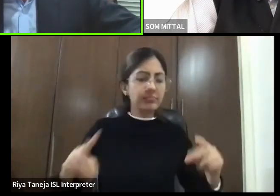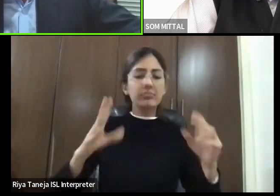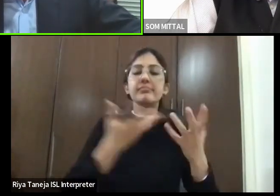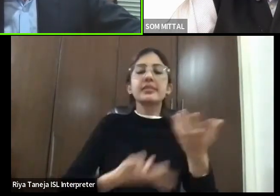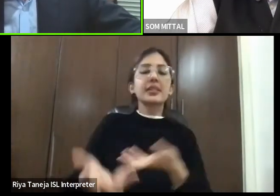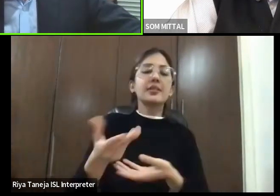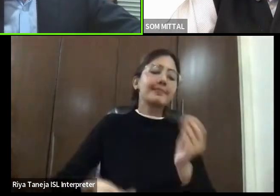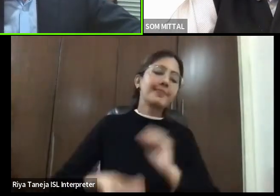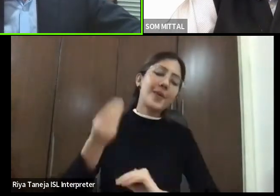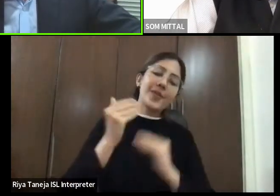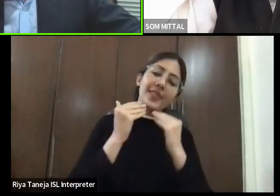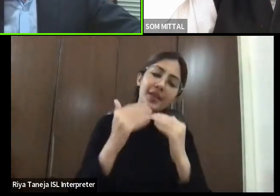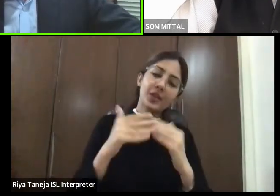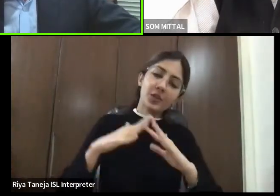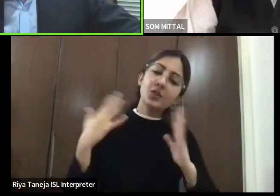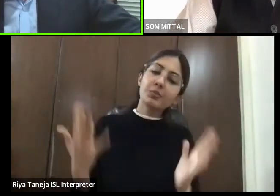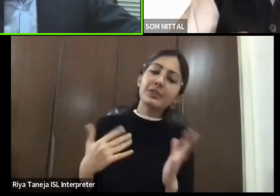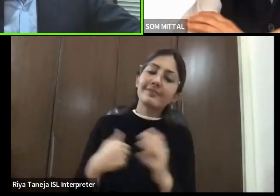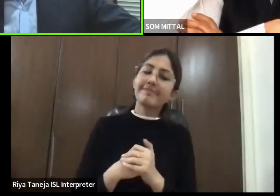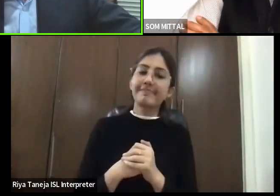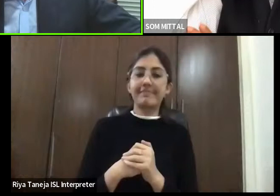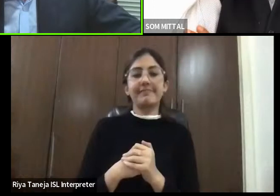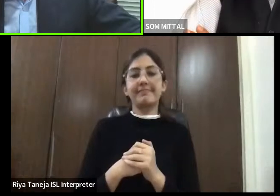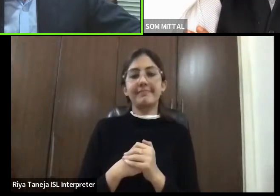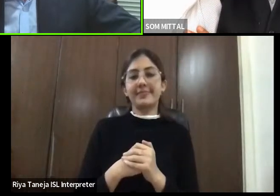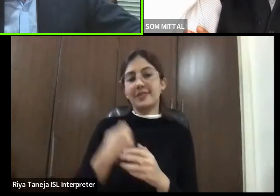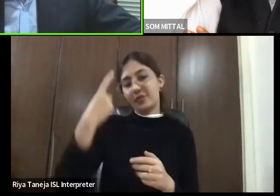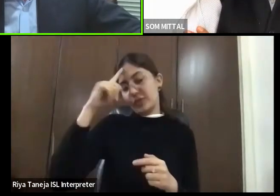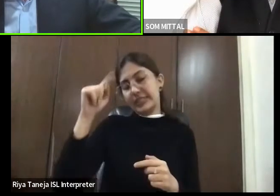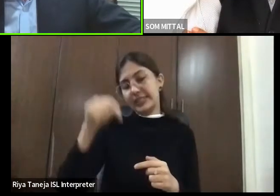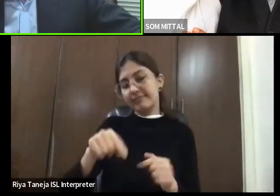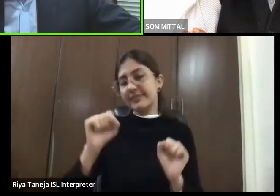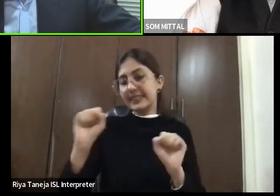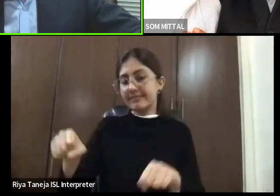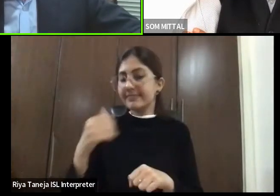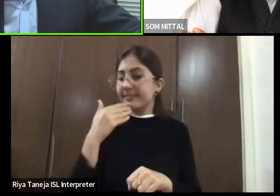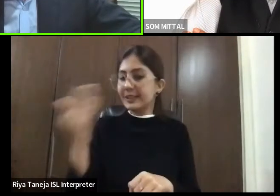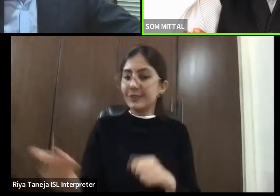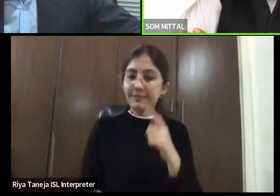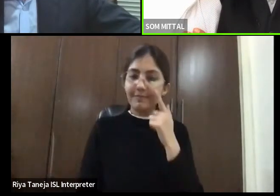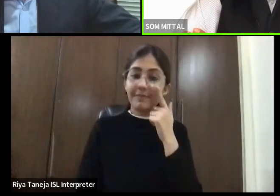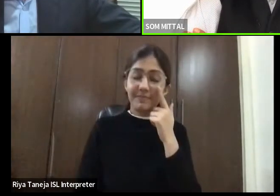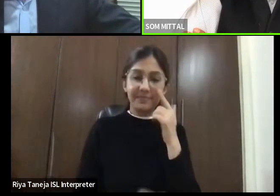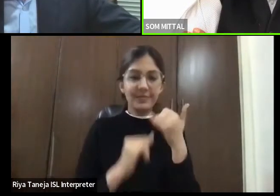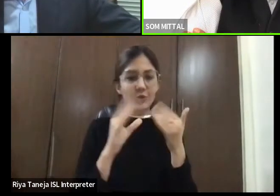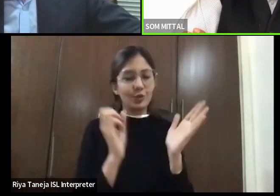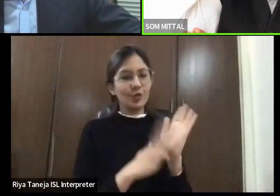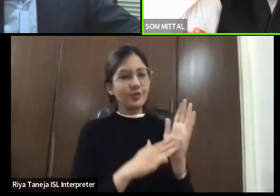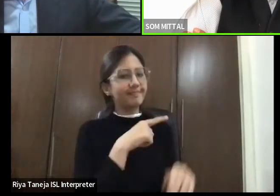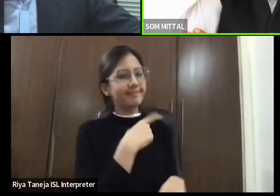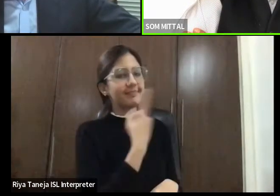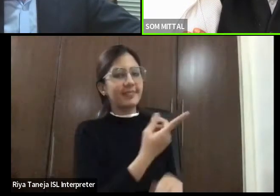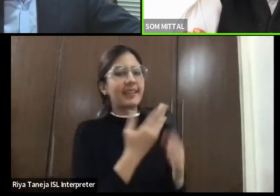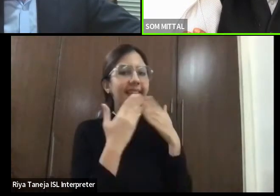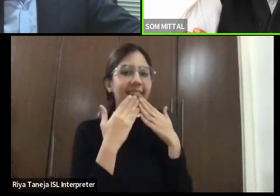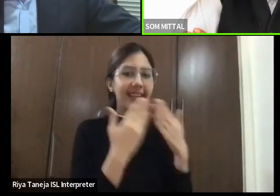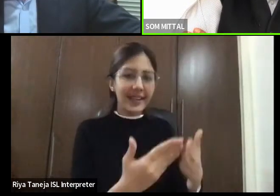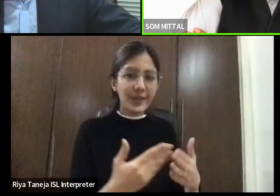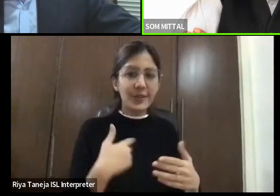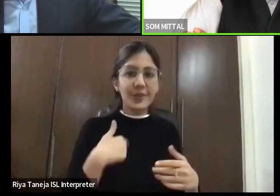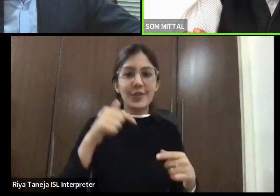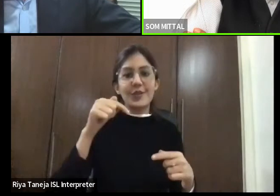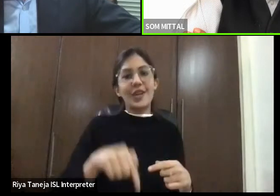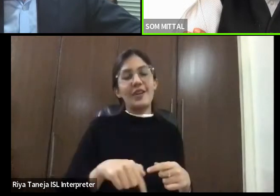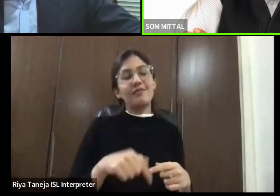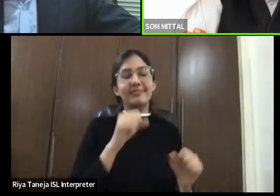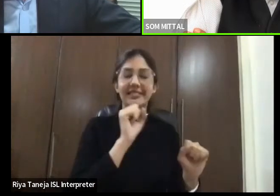thank you and for driving this as well. Thank you, Rishad. And we are going to count on you